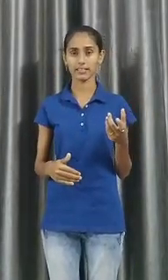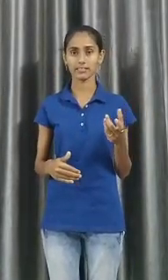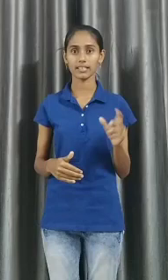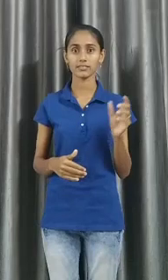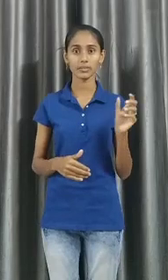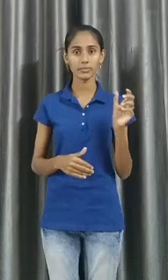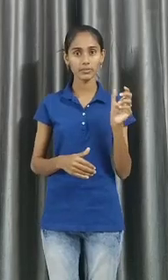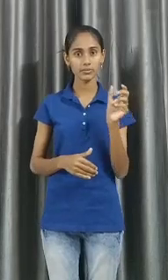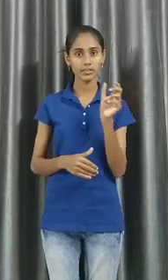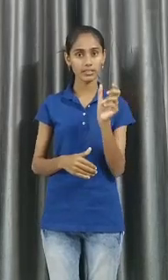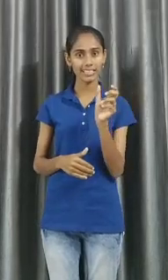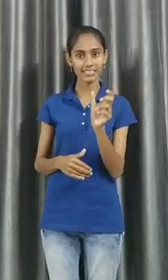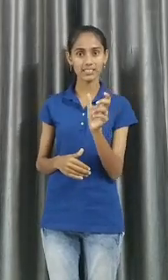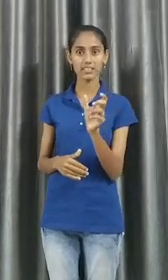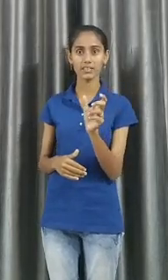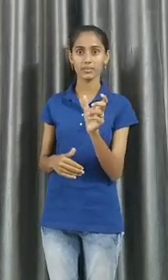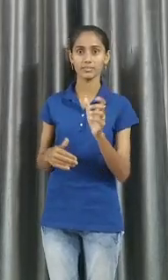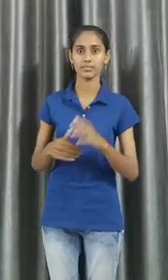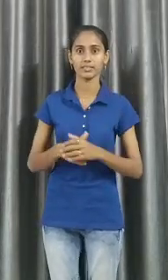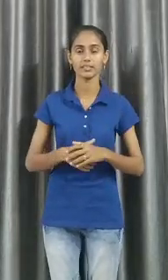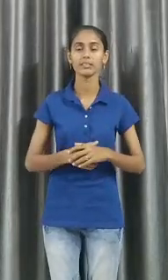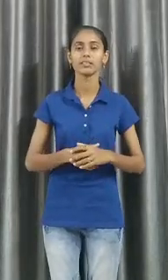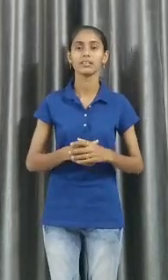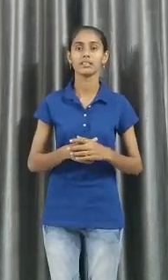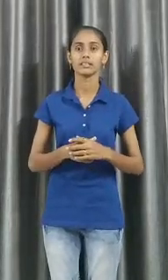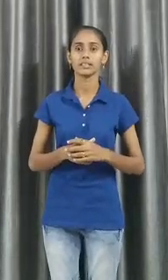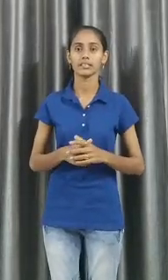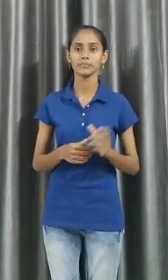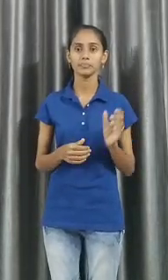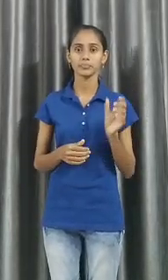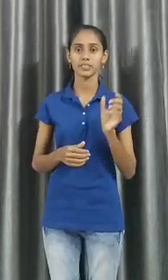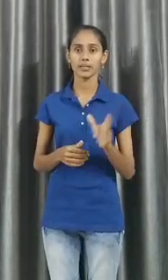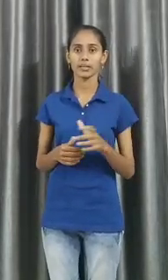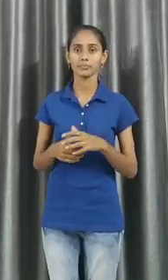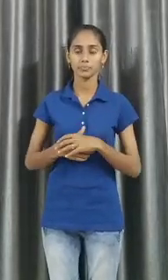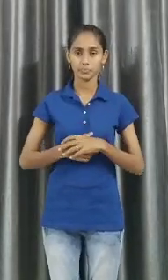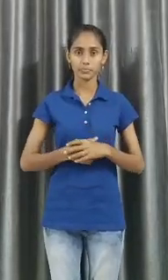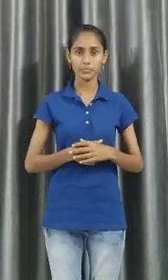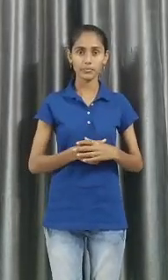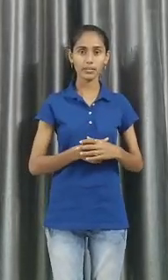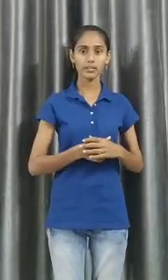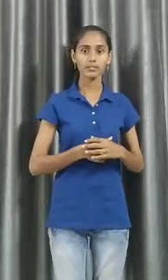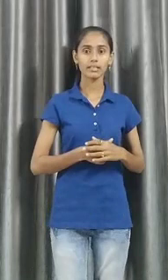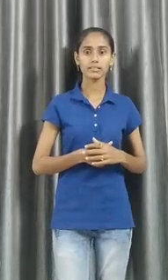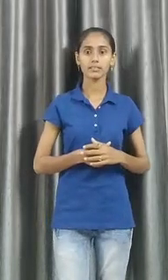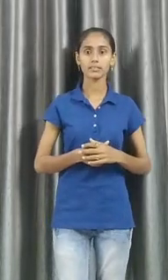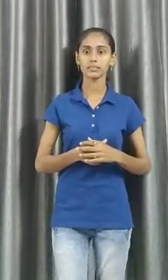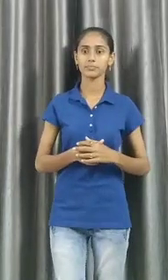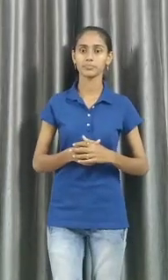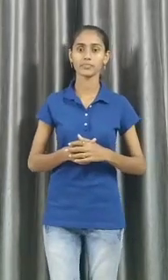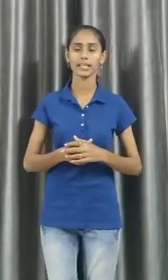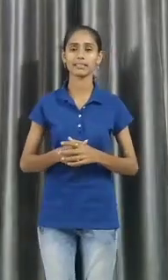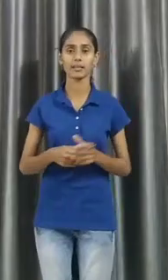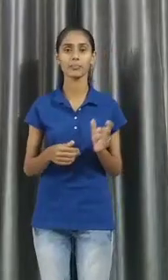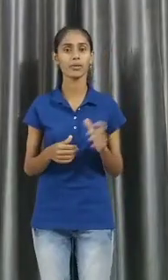class. That's why we use extend keywords in Java. Then the example